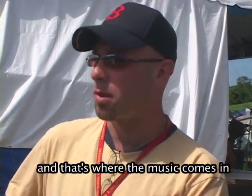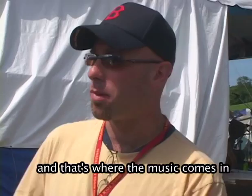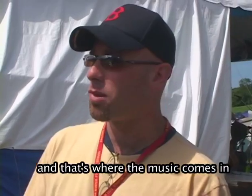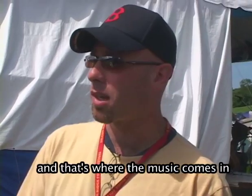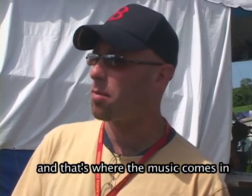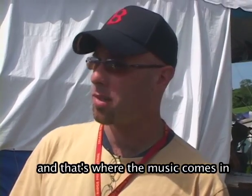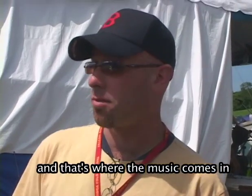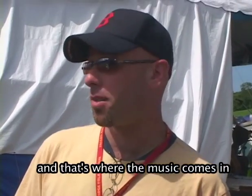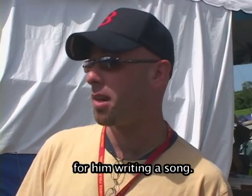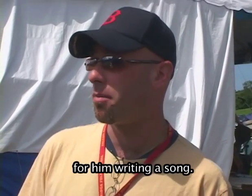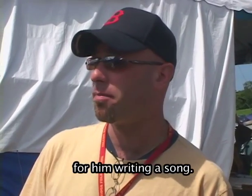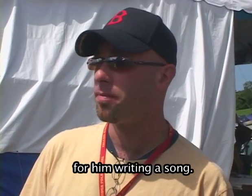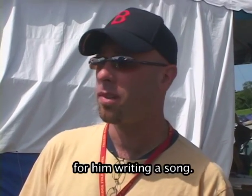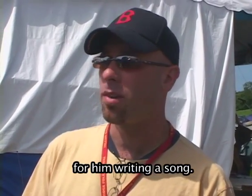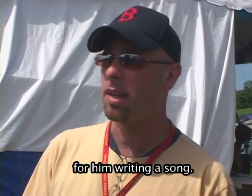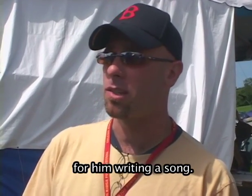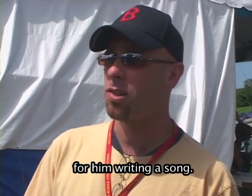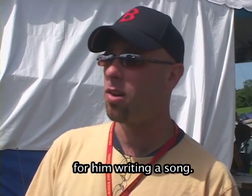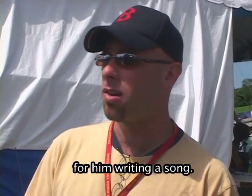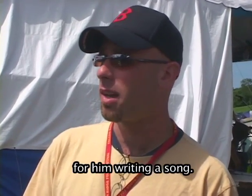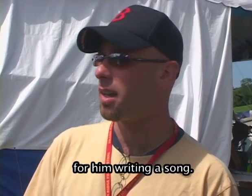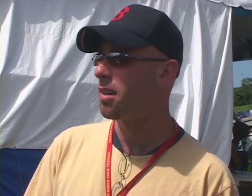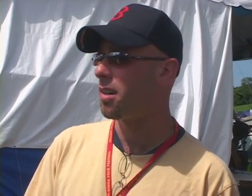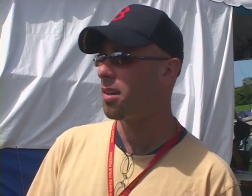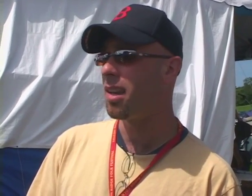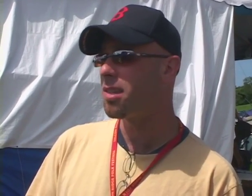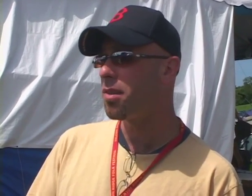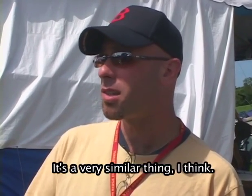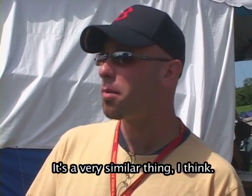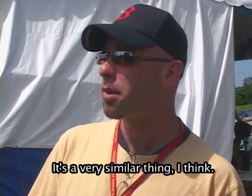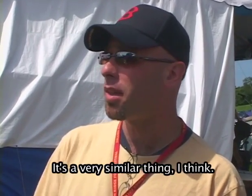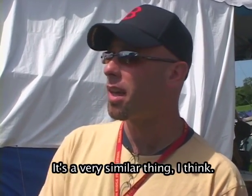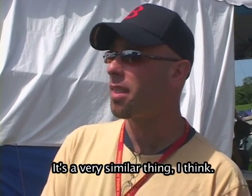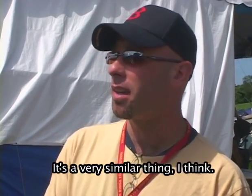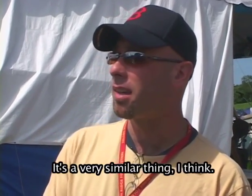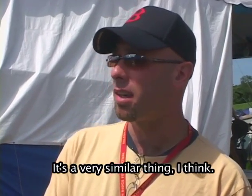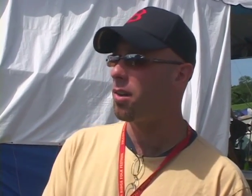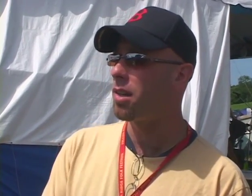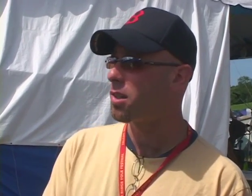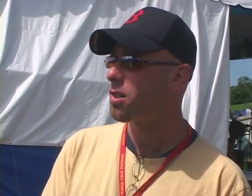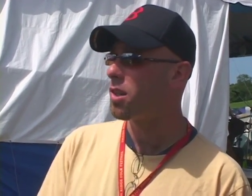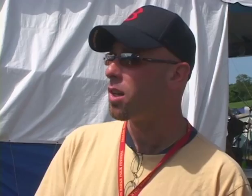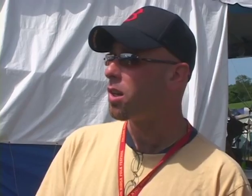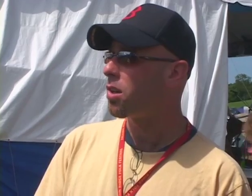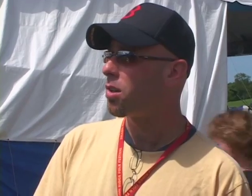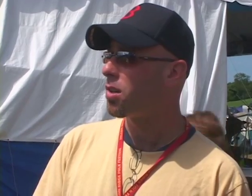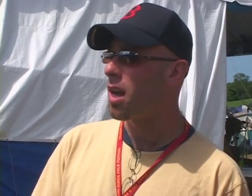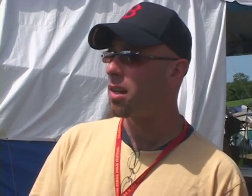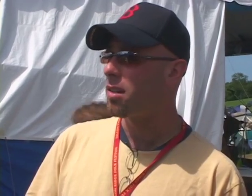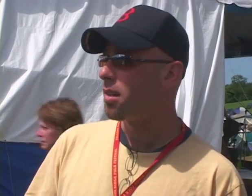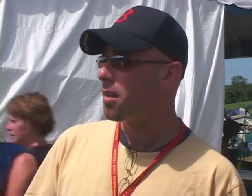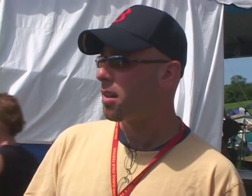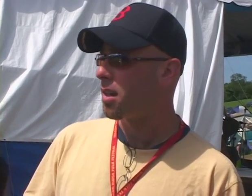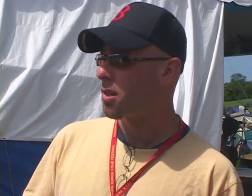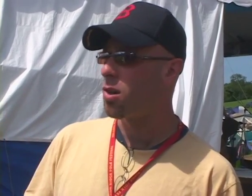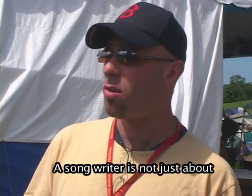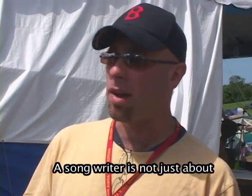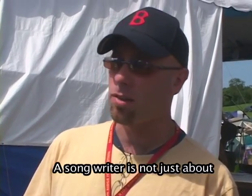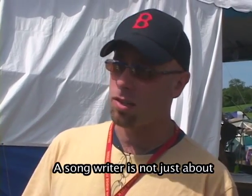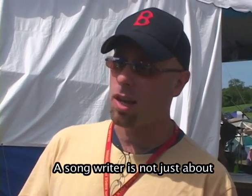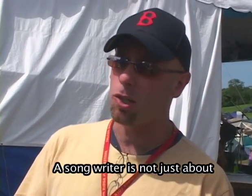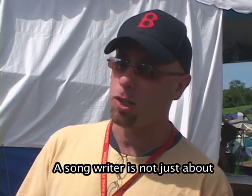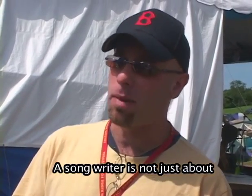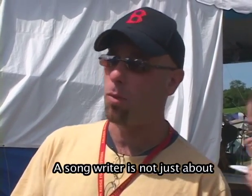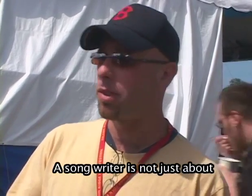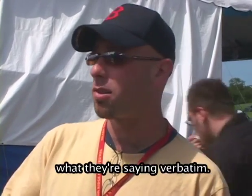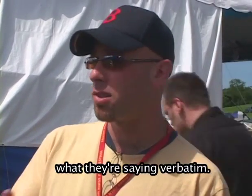and that's where the music comes in for him, writing a song, and it's a very similar thing, I think. You know, it just you're not a